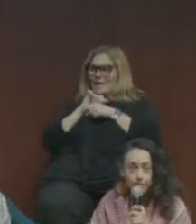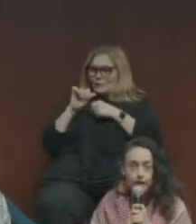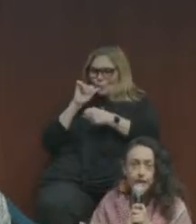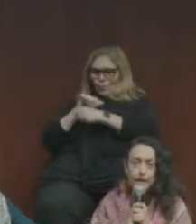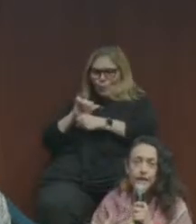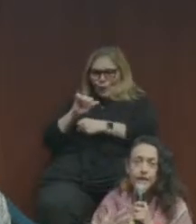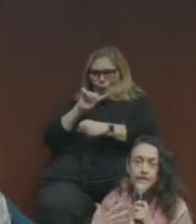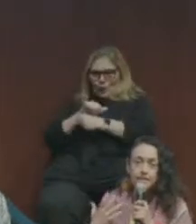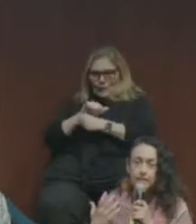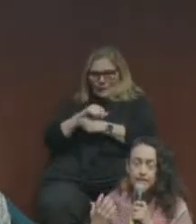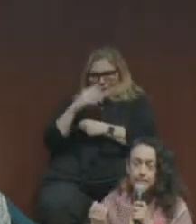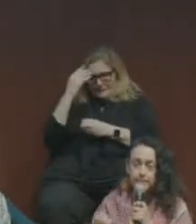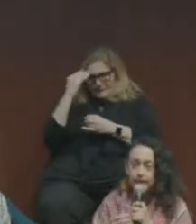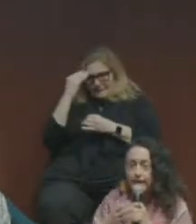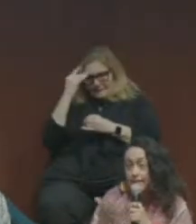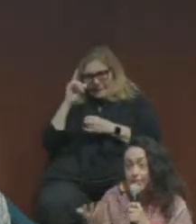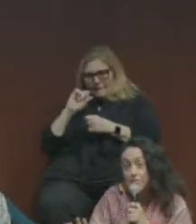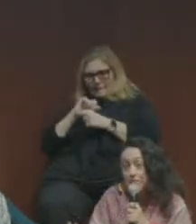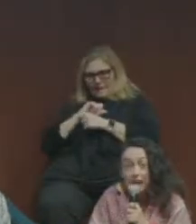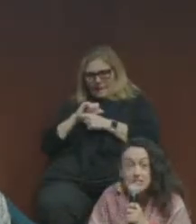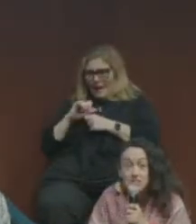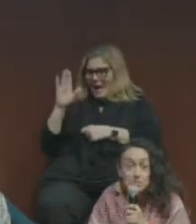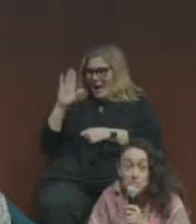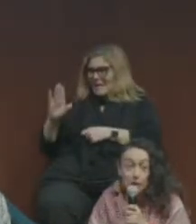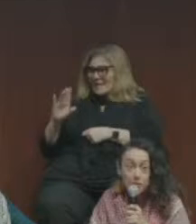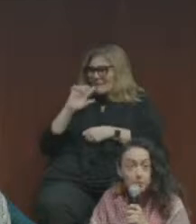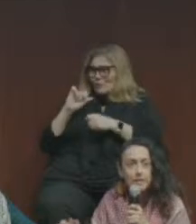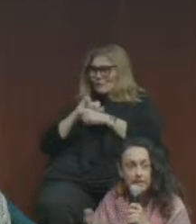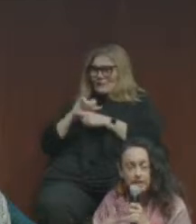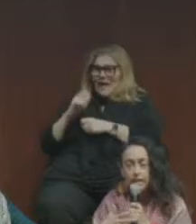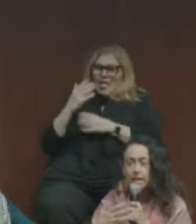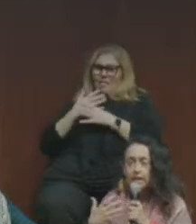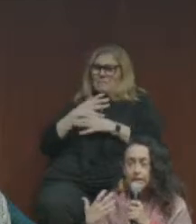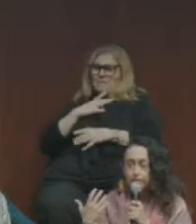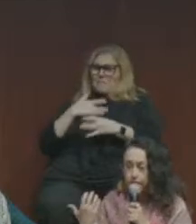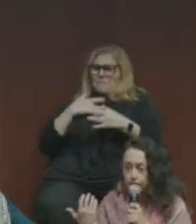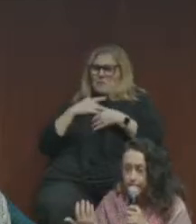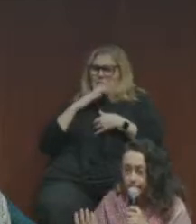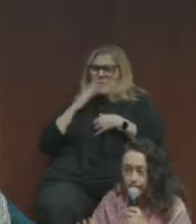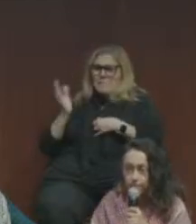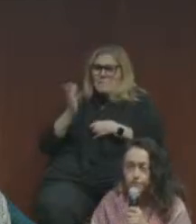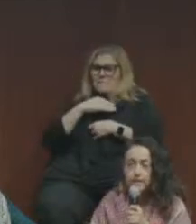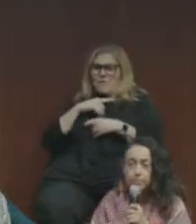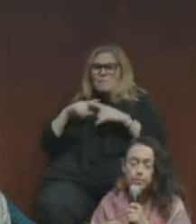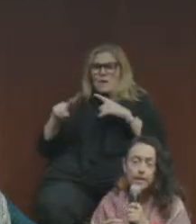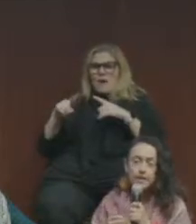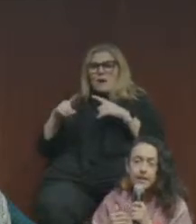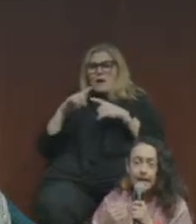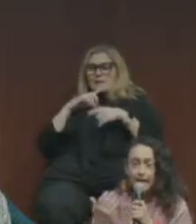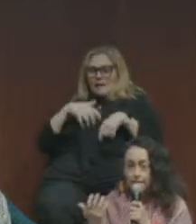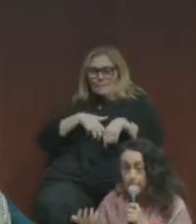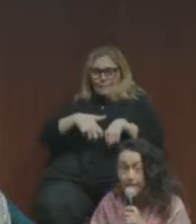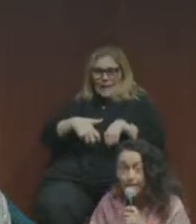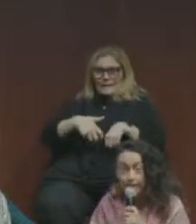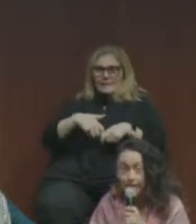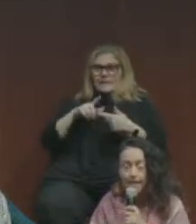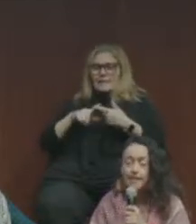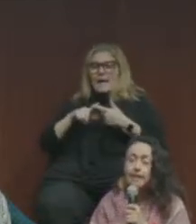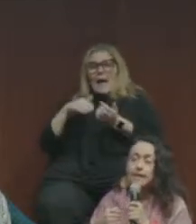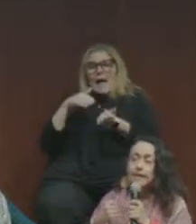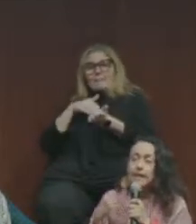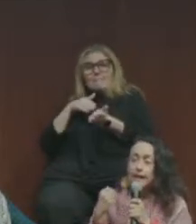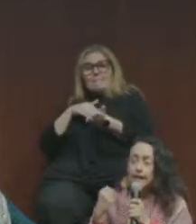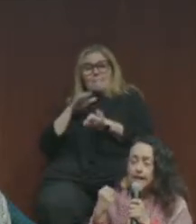work, right? And that I never had to bother with, of being pregnant. I had